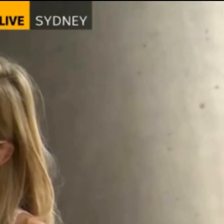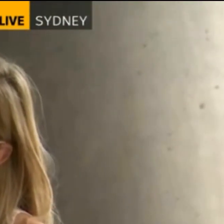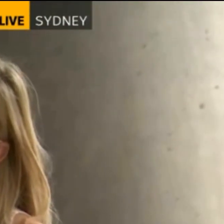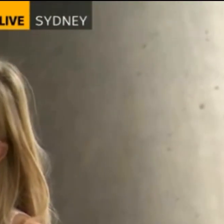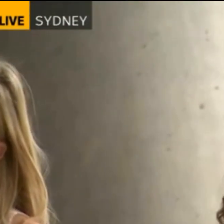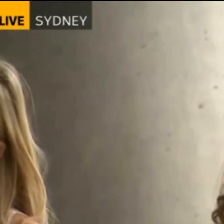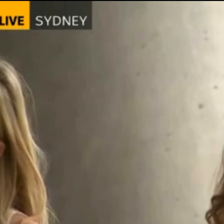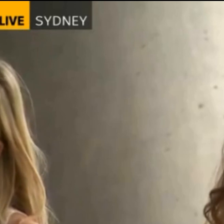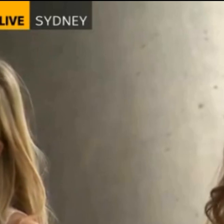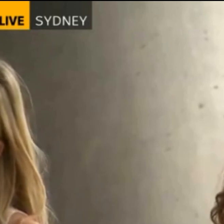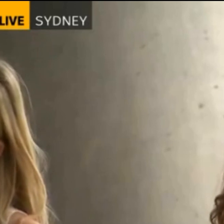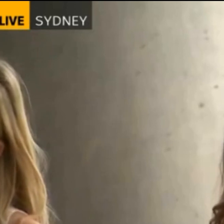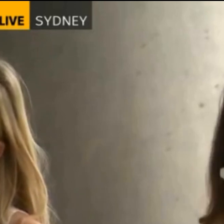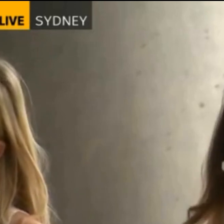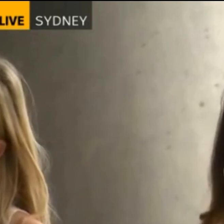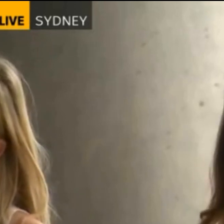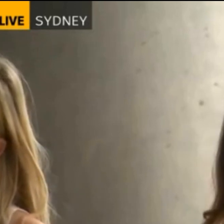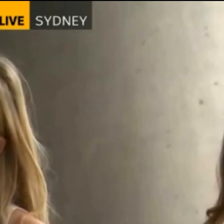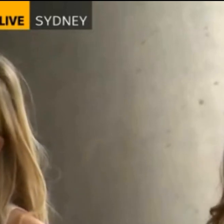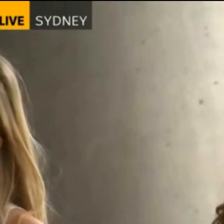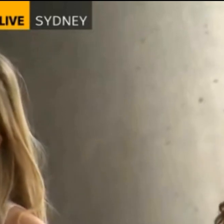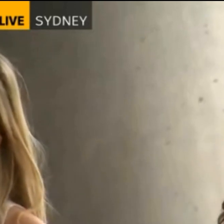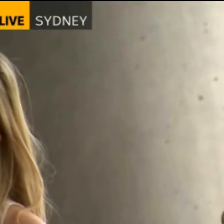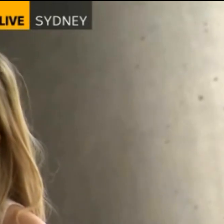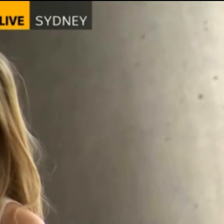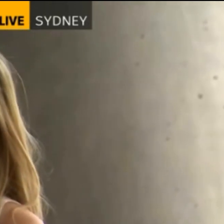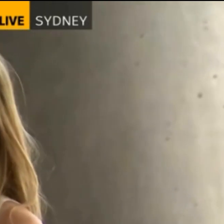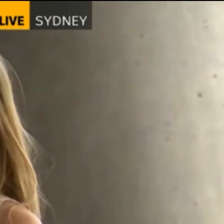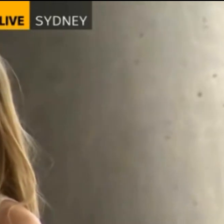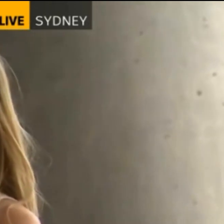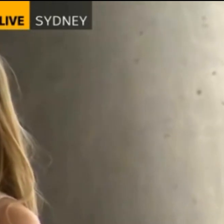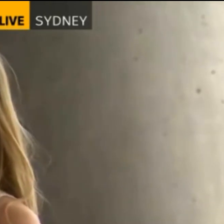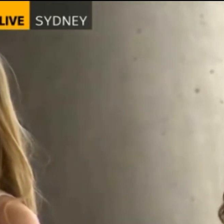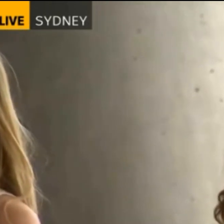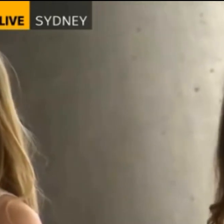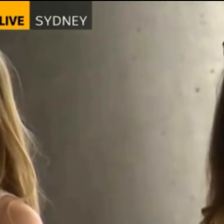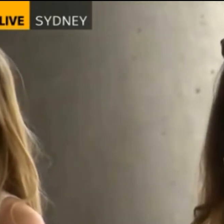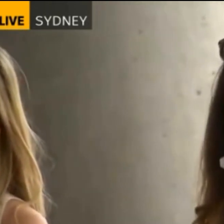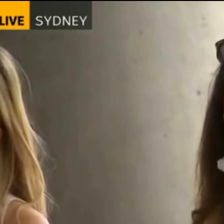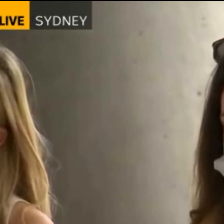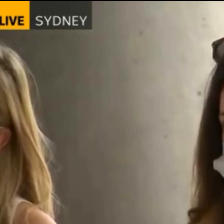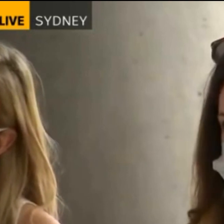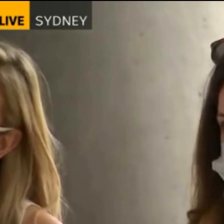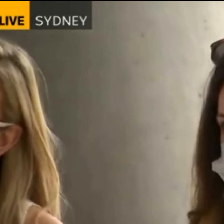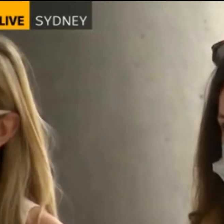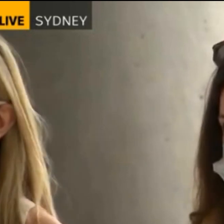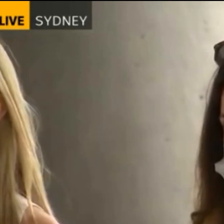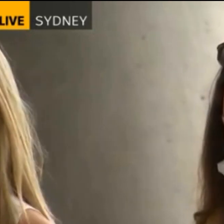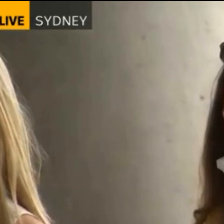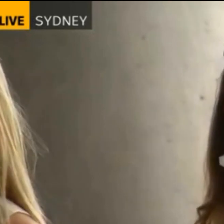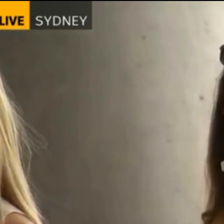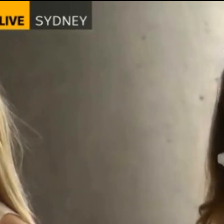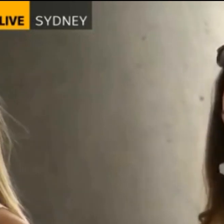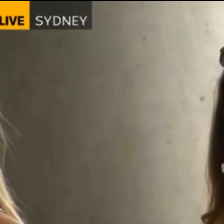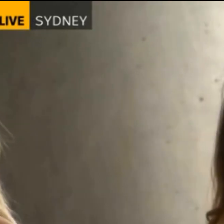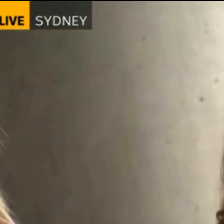she had been up to Tweed Hospital and that they had, because she was from the Northern Beaches, left them out in the car park. One of just a number of incidents, I think, that are